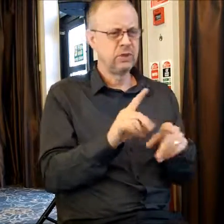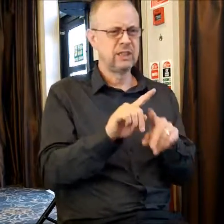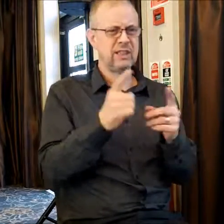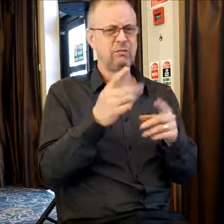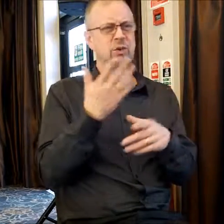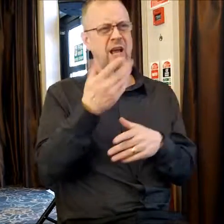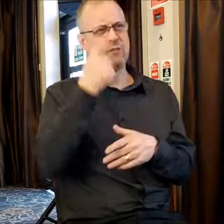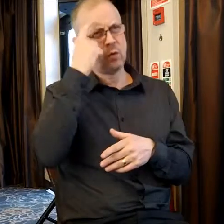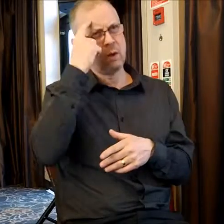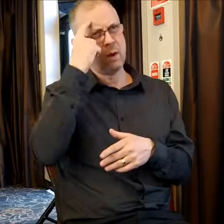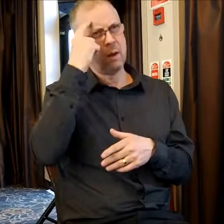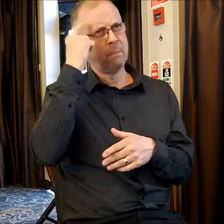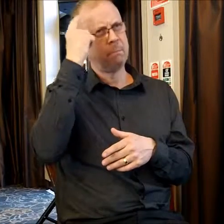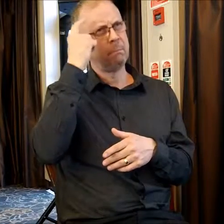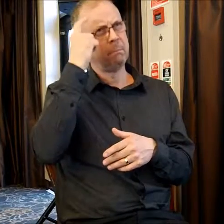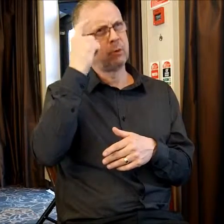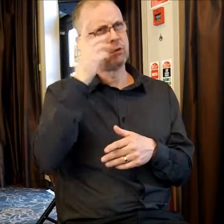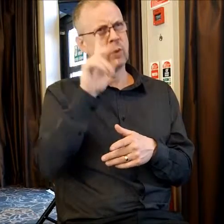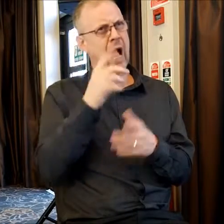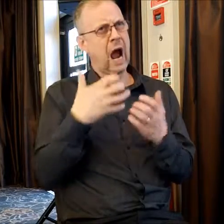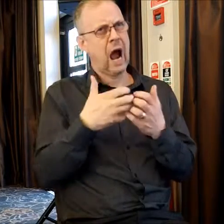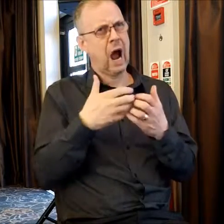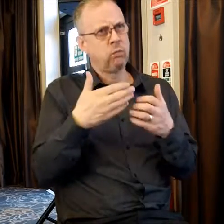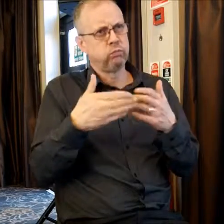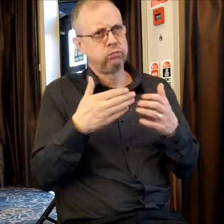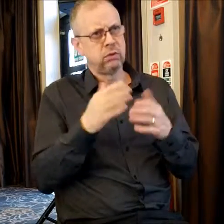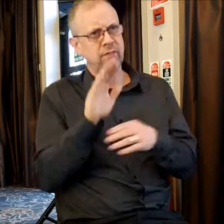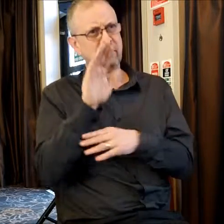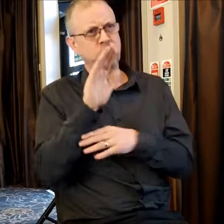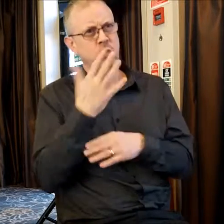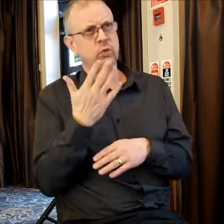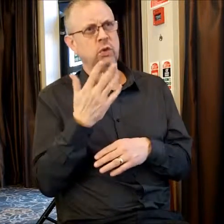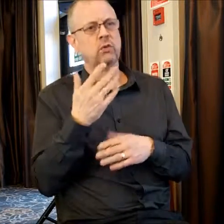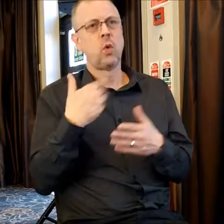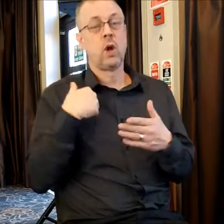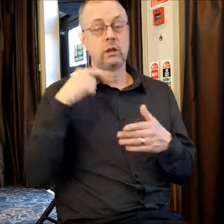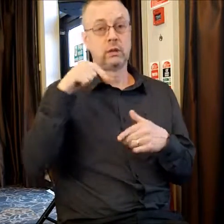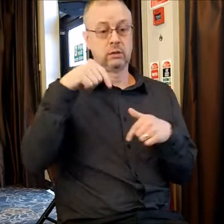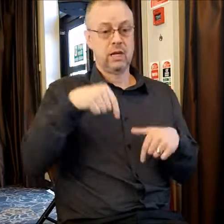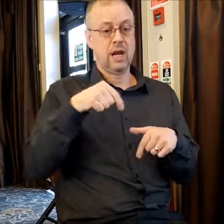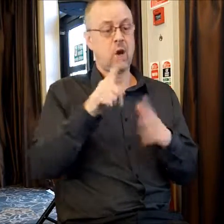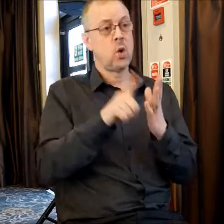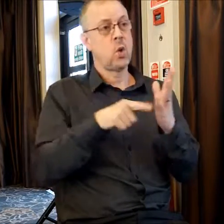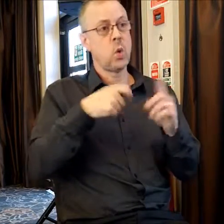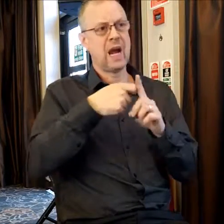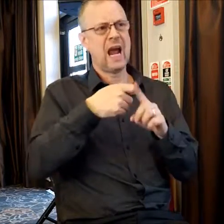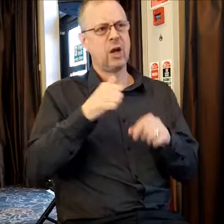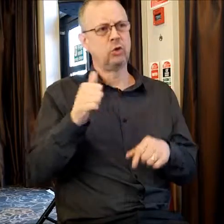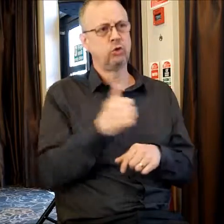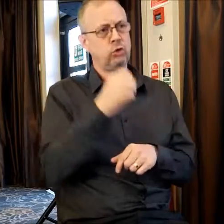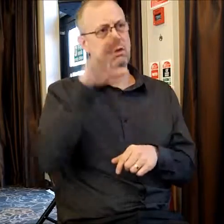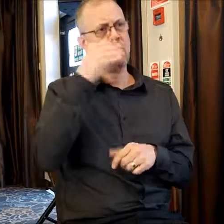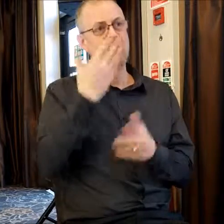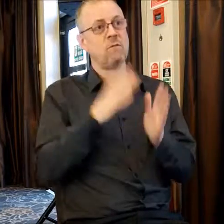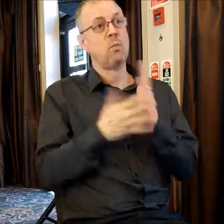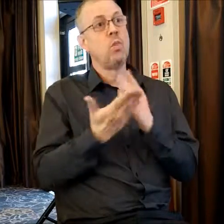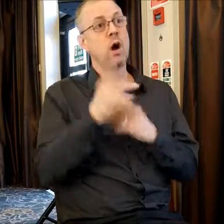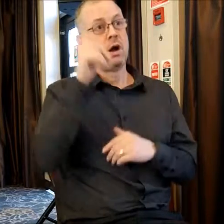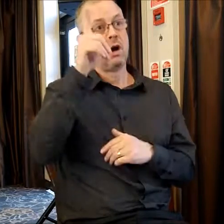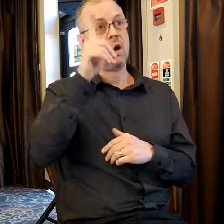entrepreneurship, free thinking. We've got a lot to learn from Africa, because they're doing it, they're living it. You